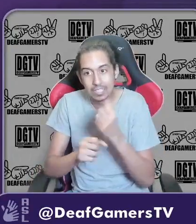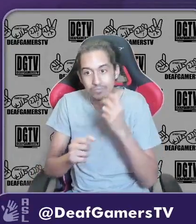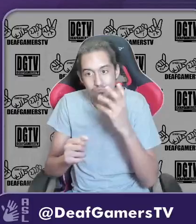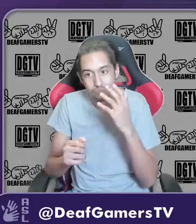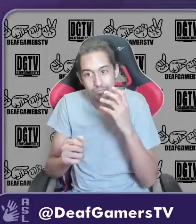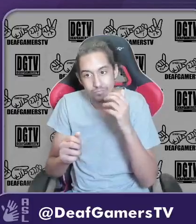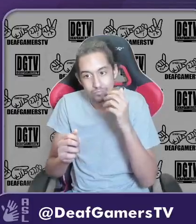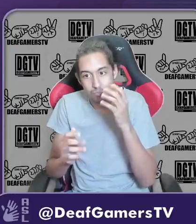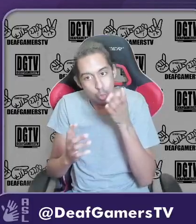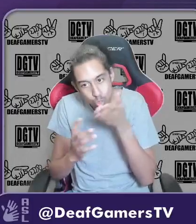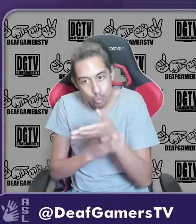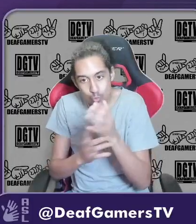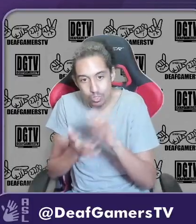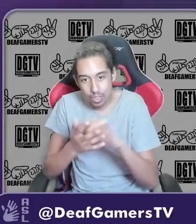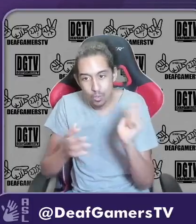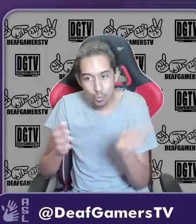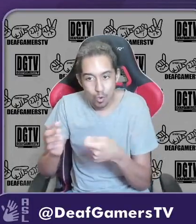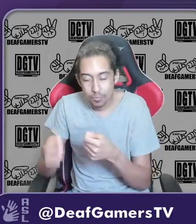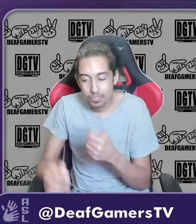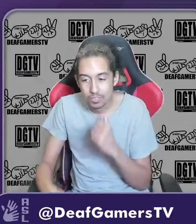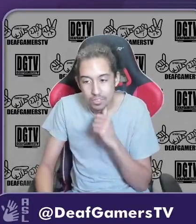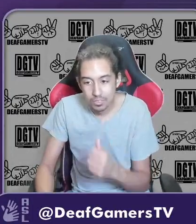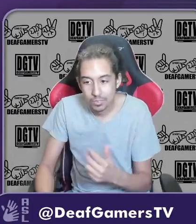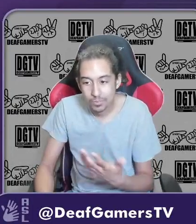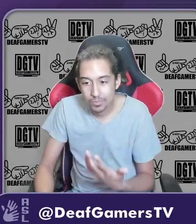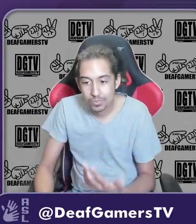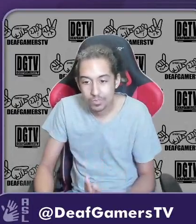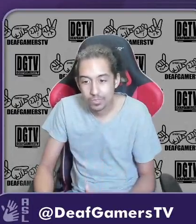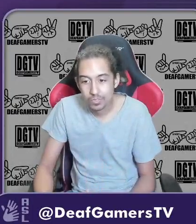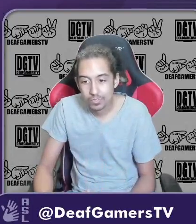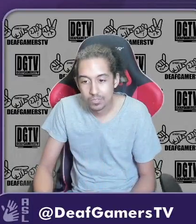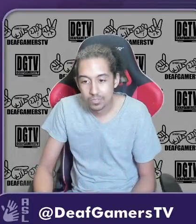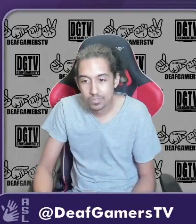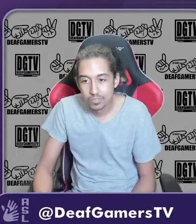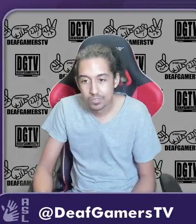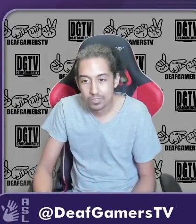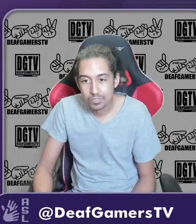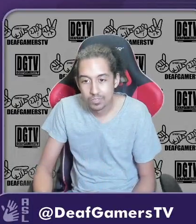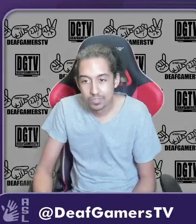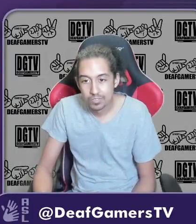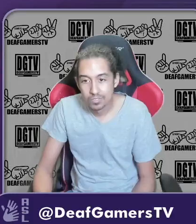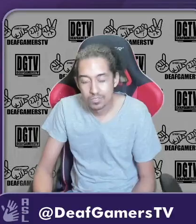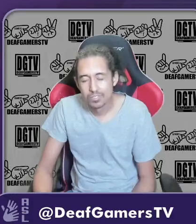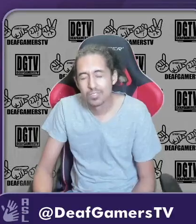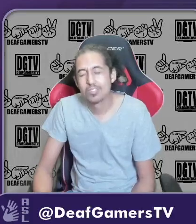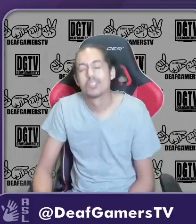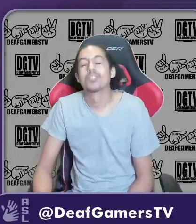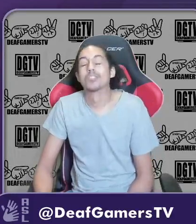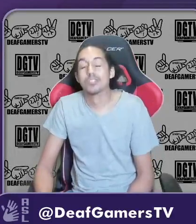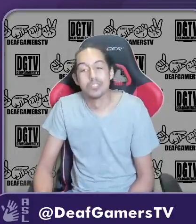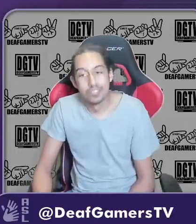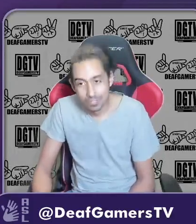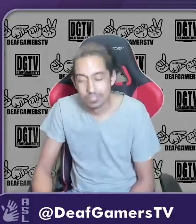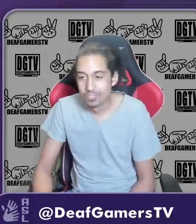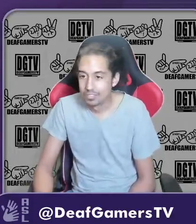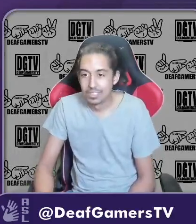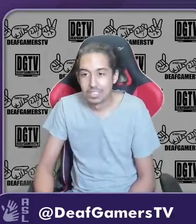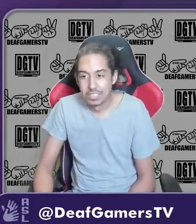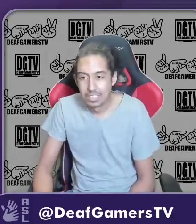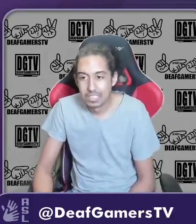like a like a frio right now Yeah, that's looking long hitman Hitman is trying his best, but